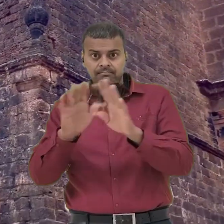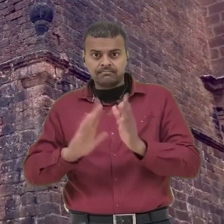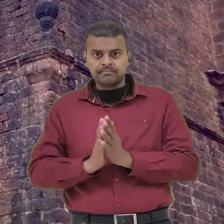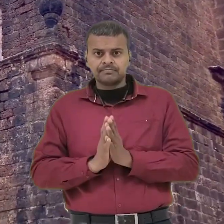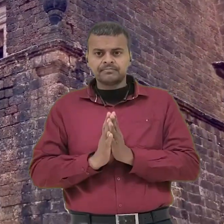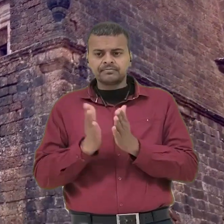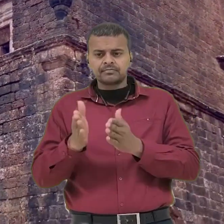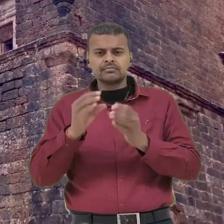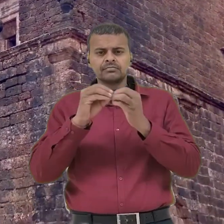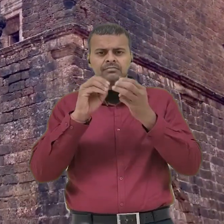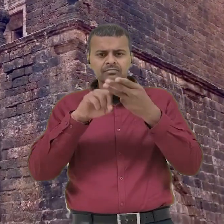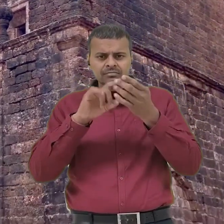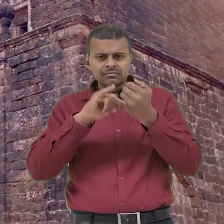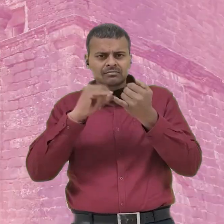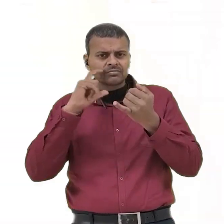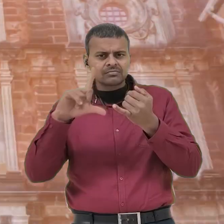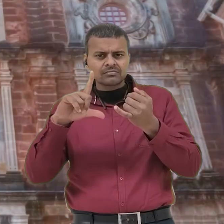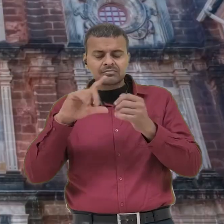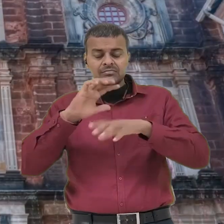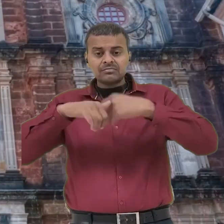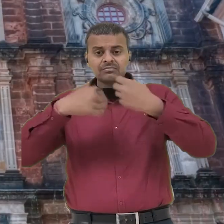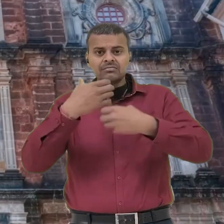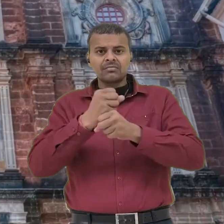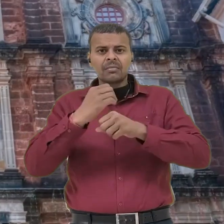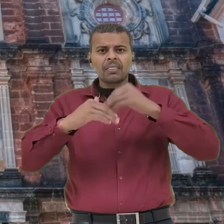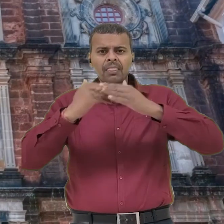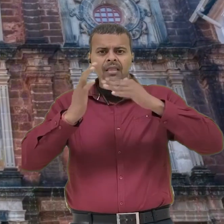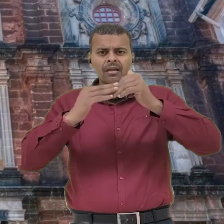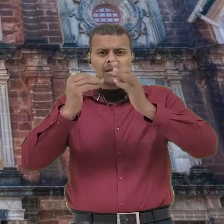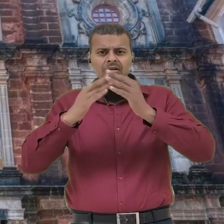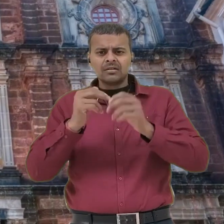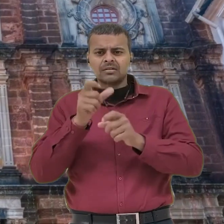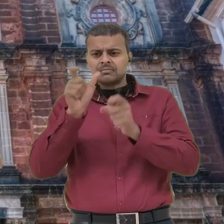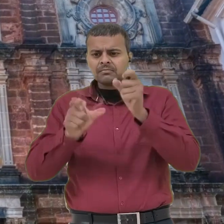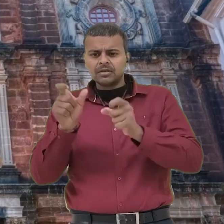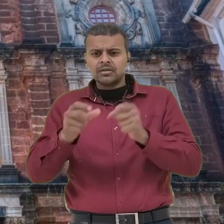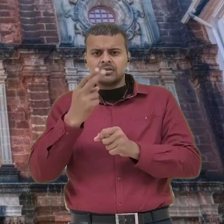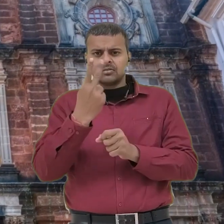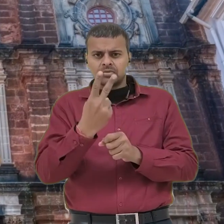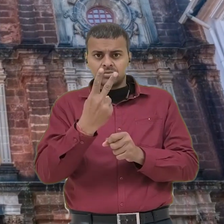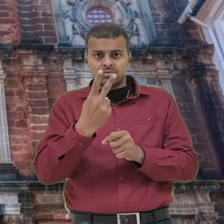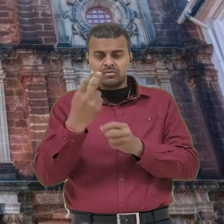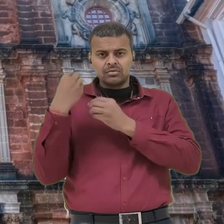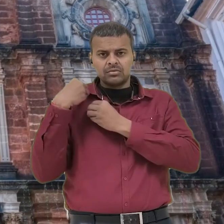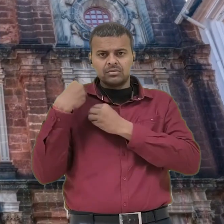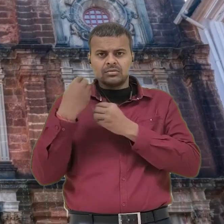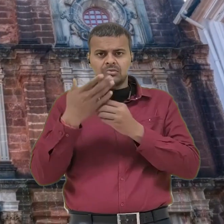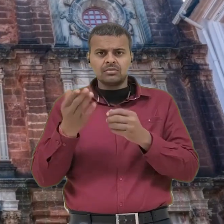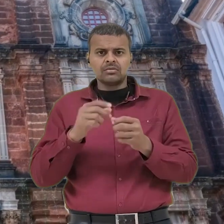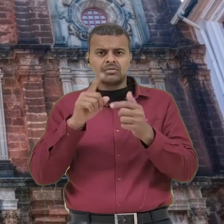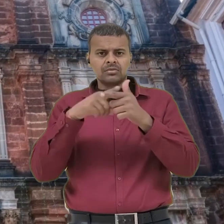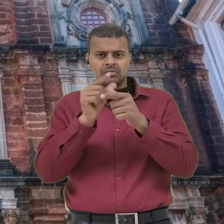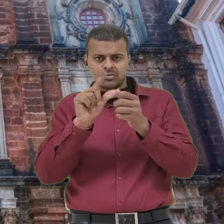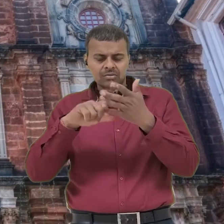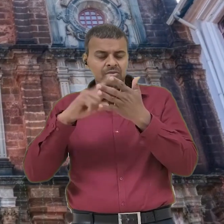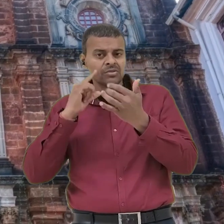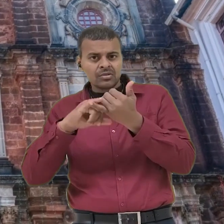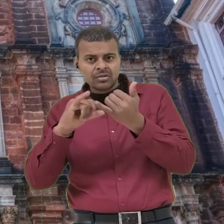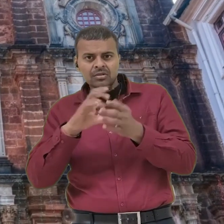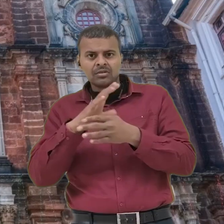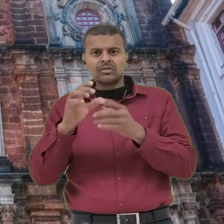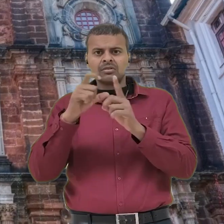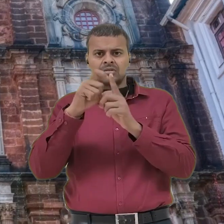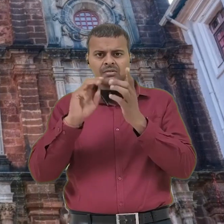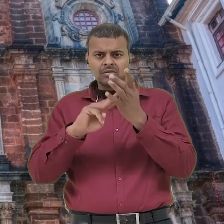Domingo Fernandez, an architect of repute, were responsible for the construction of Basilica of Bom Jesus.